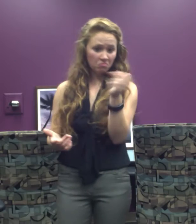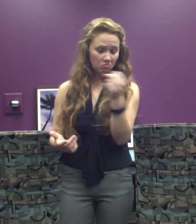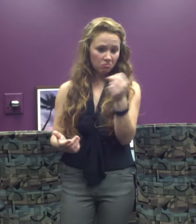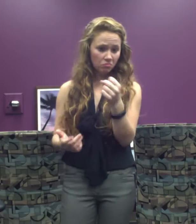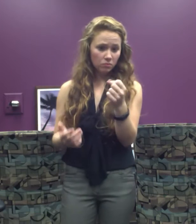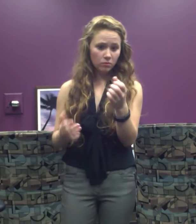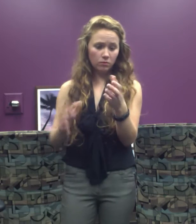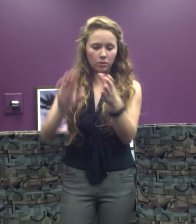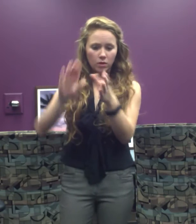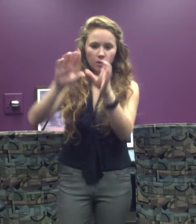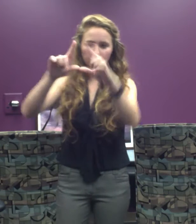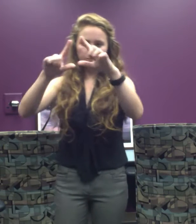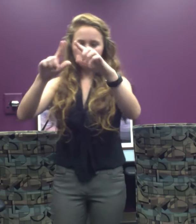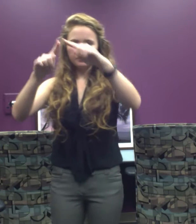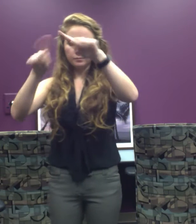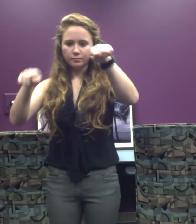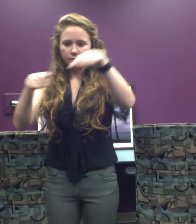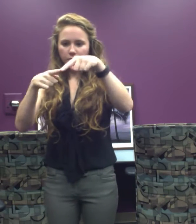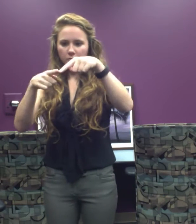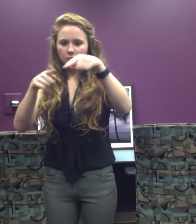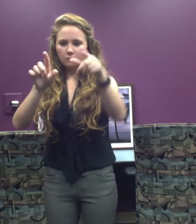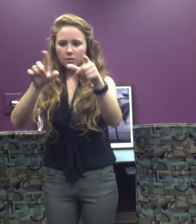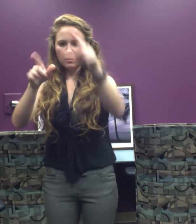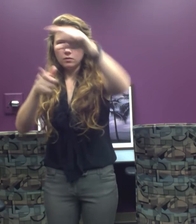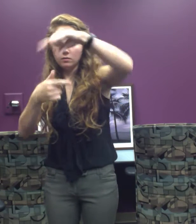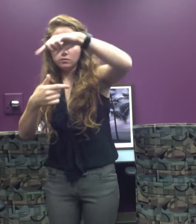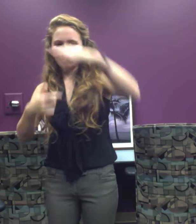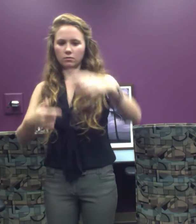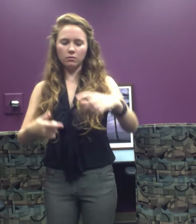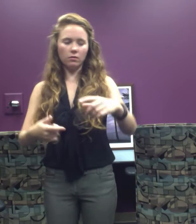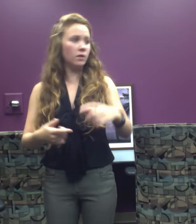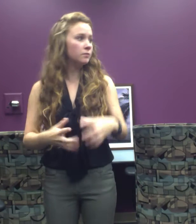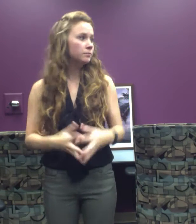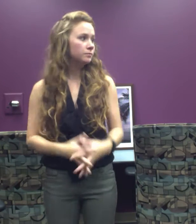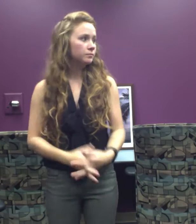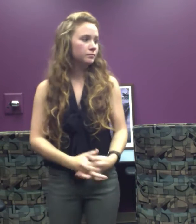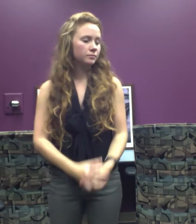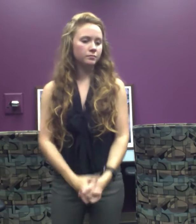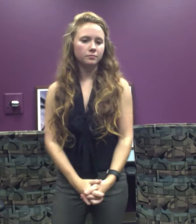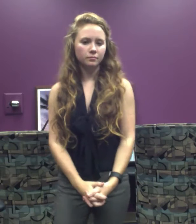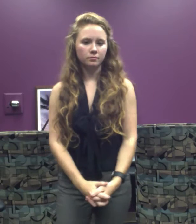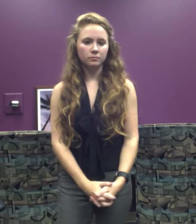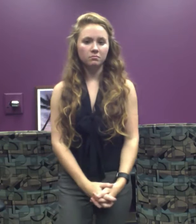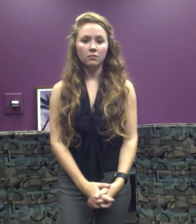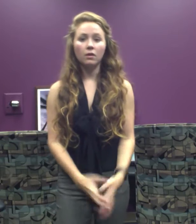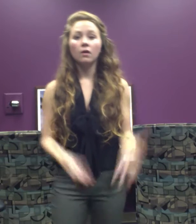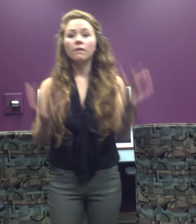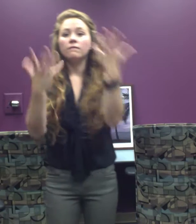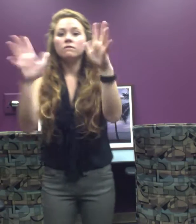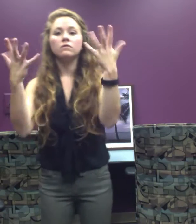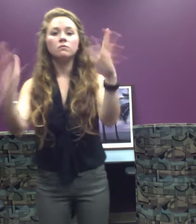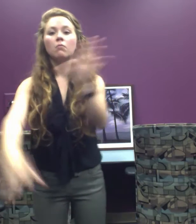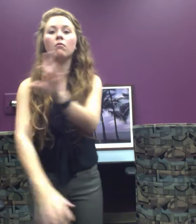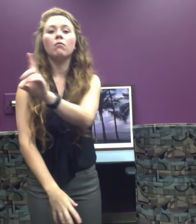here. Line it up here and that dot and draw it across. Did everyone finish that? The only one